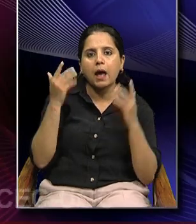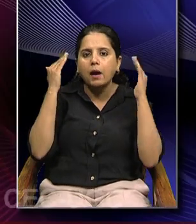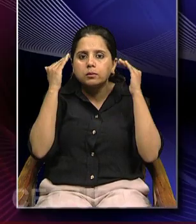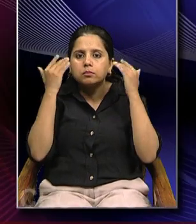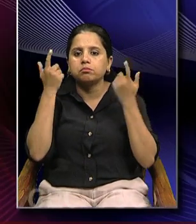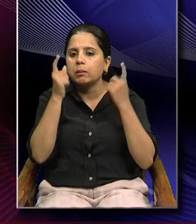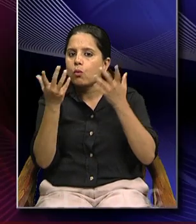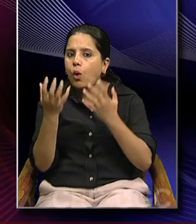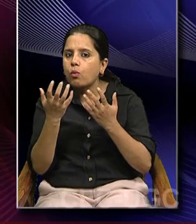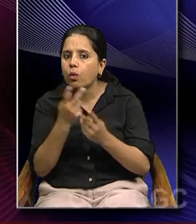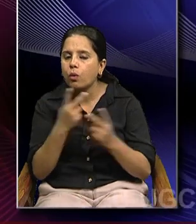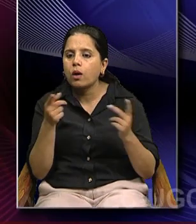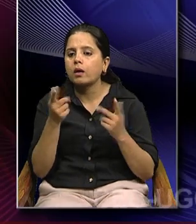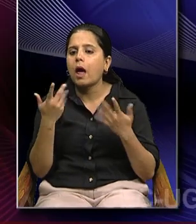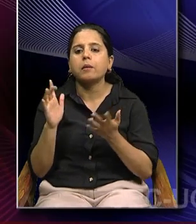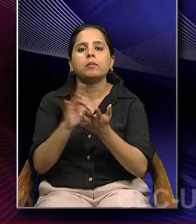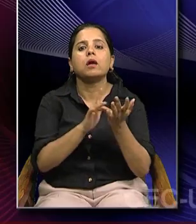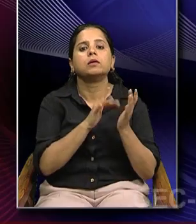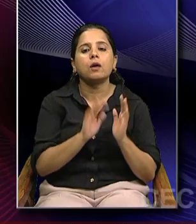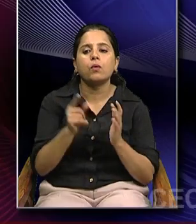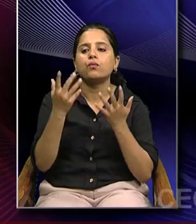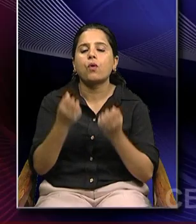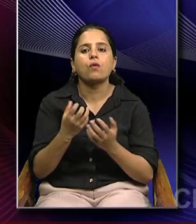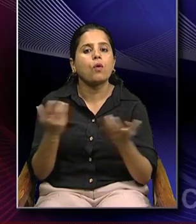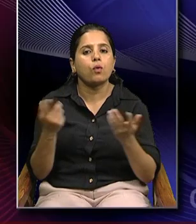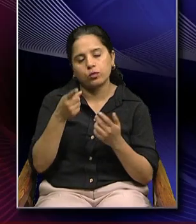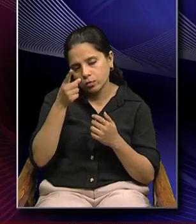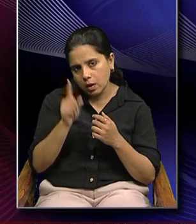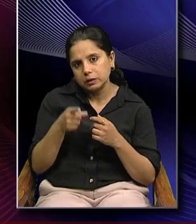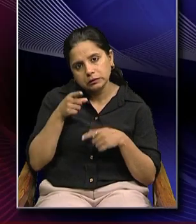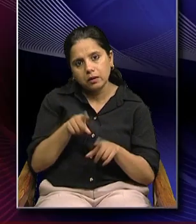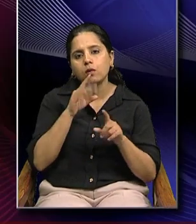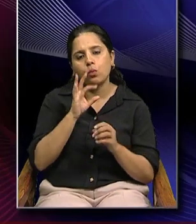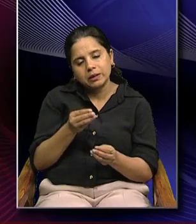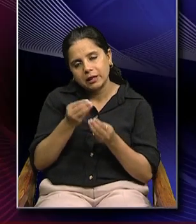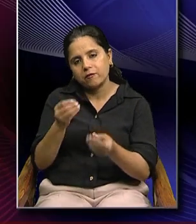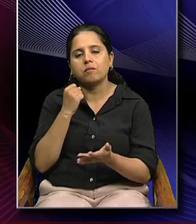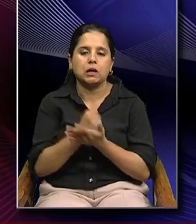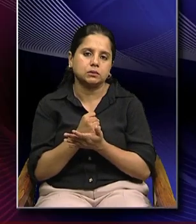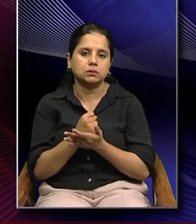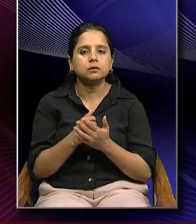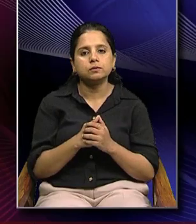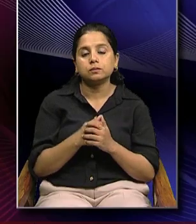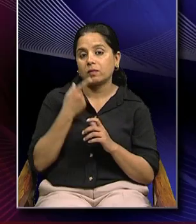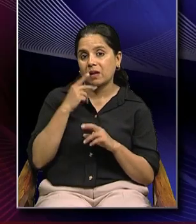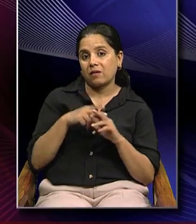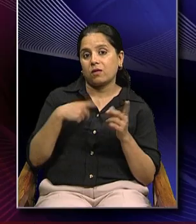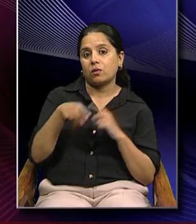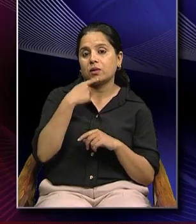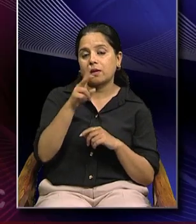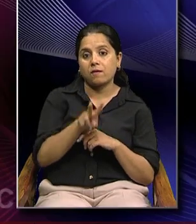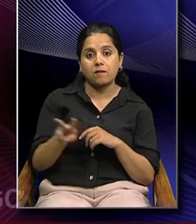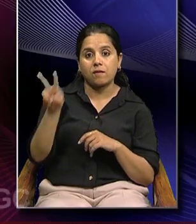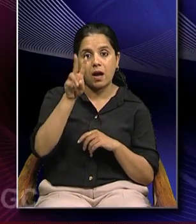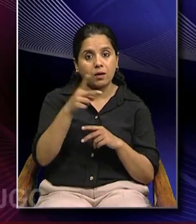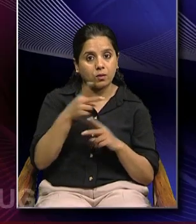of the customers. Wherever they are, whatever they want, you have to actually provide that. If we talk about value